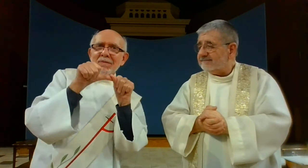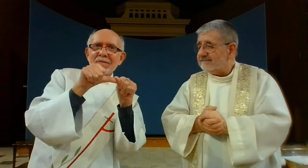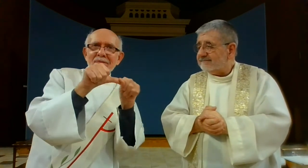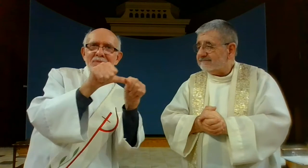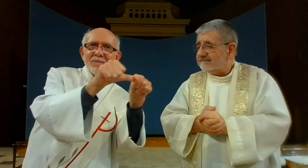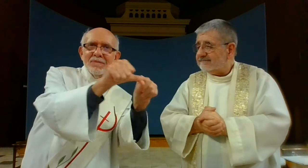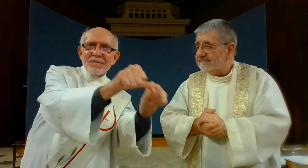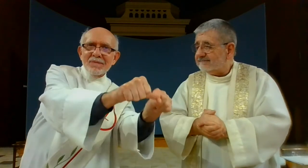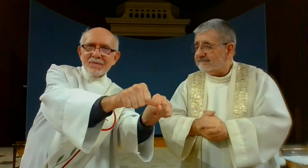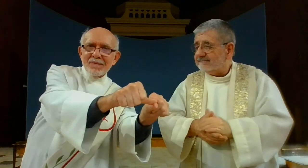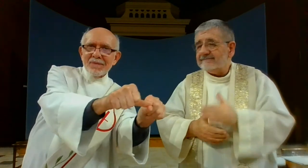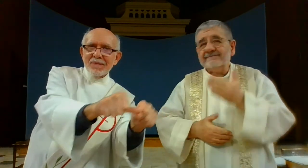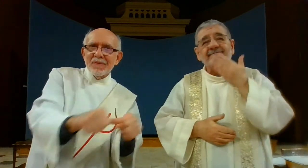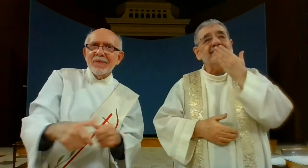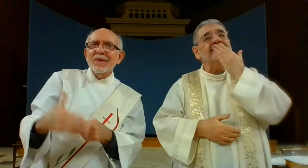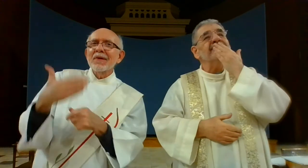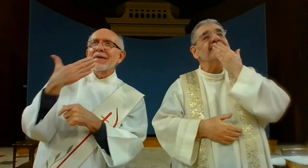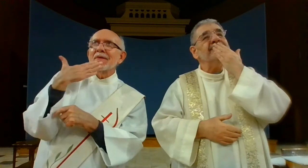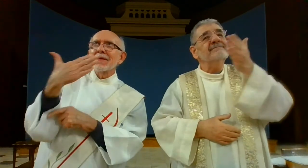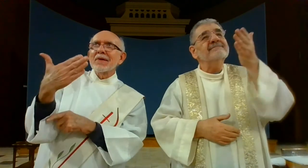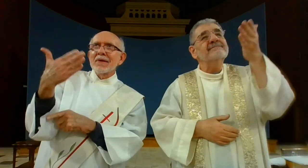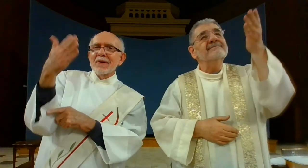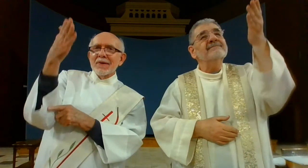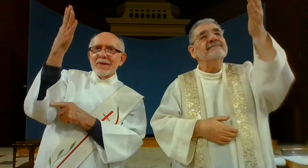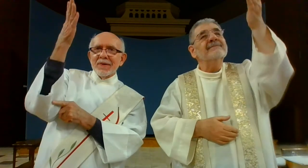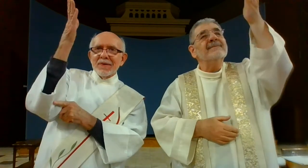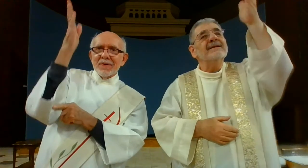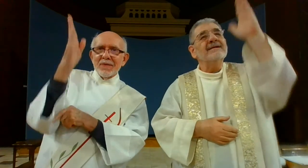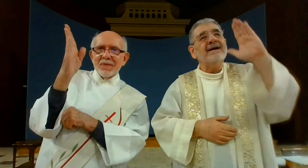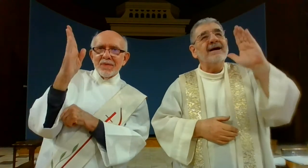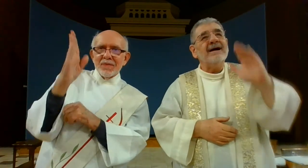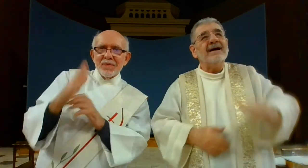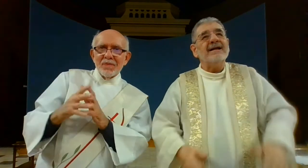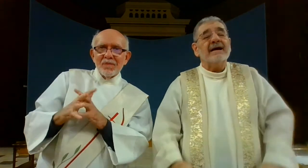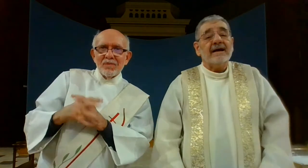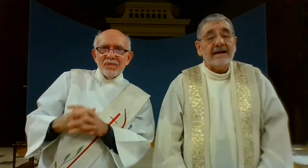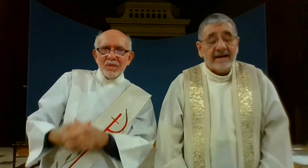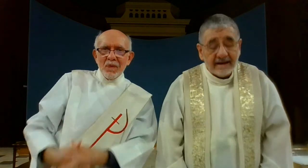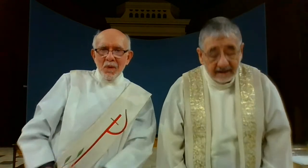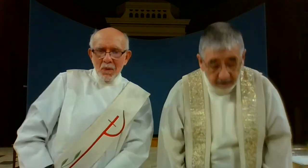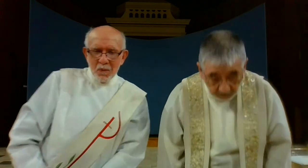to be part of your holy family forever. Thanks be to God.